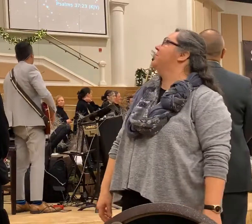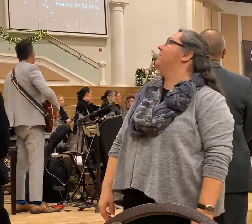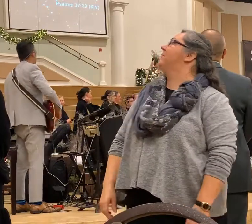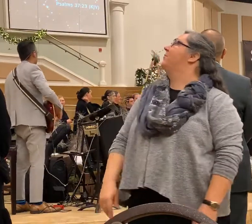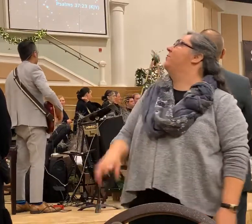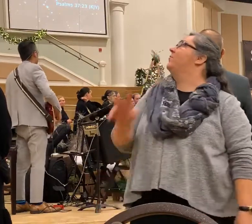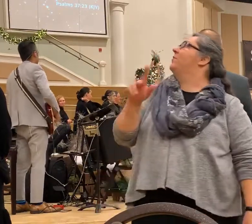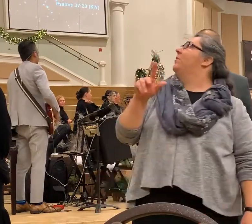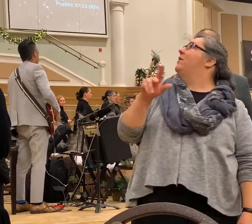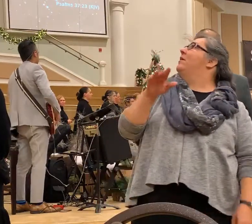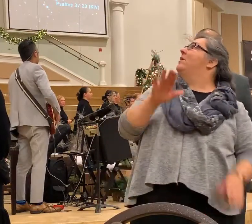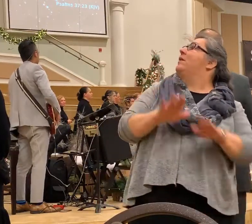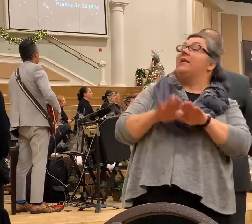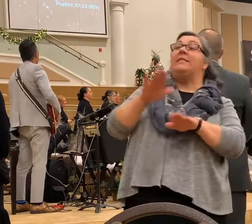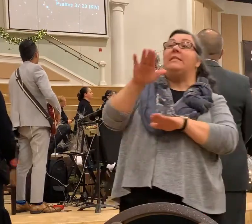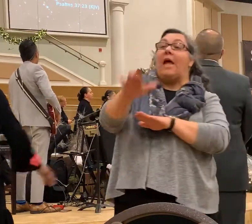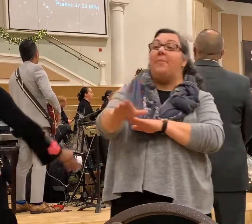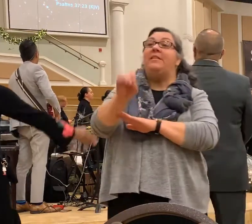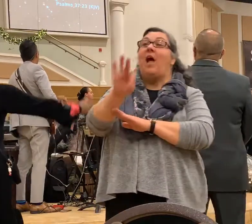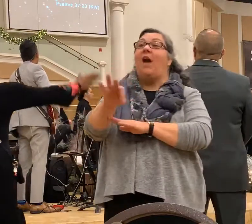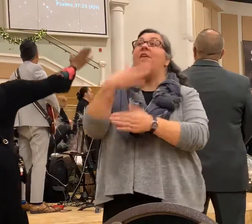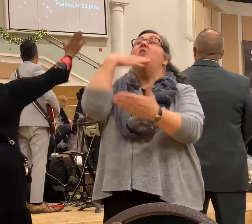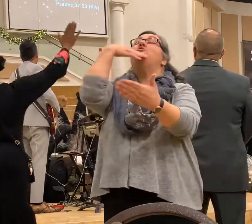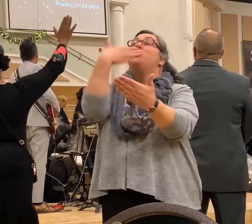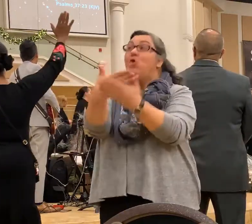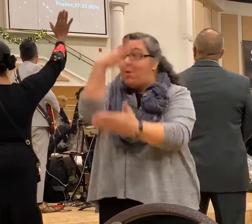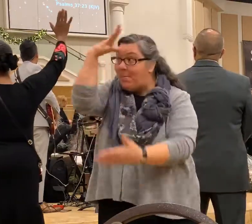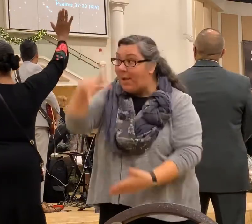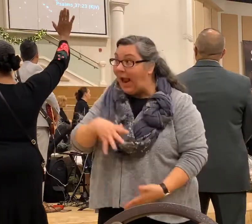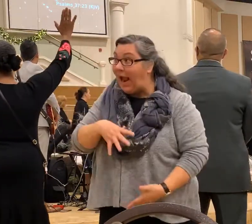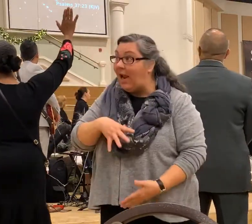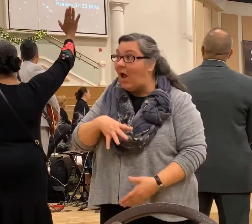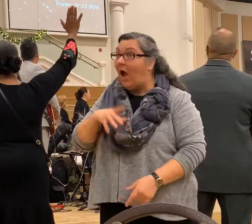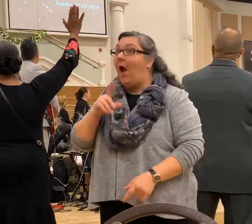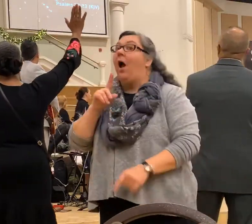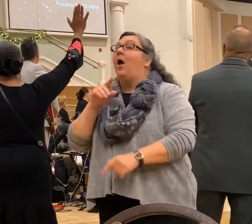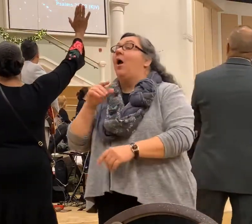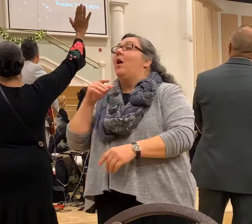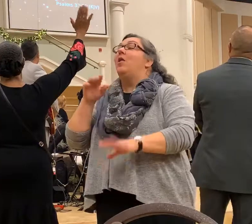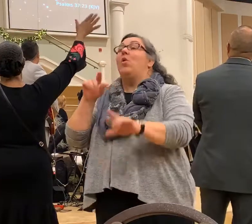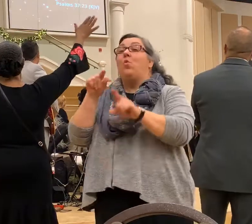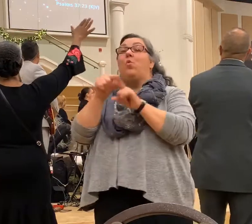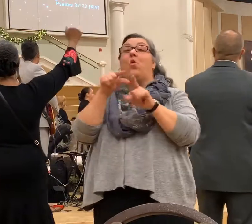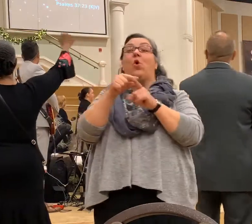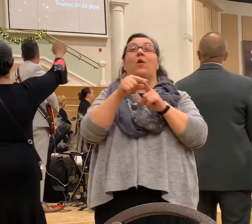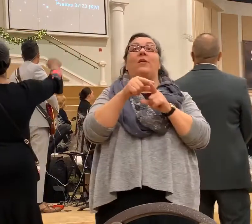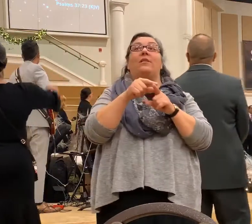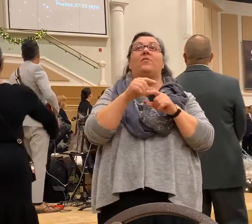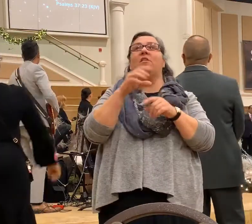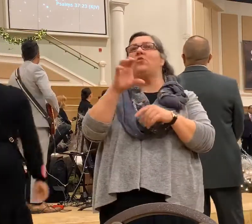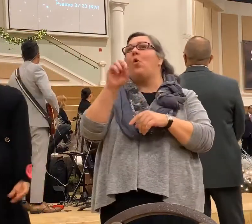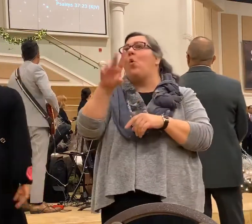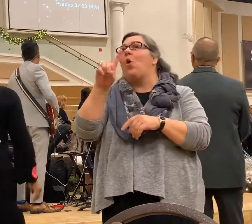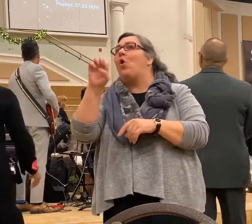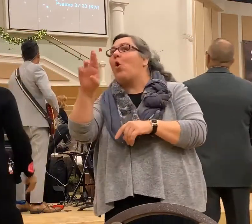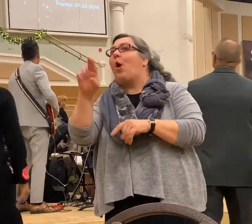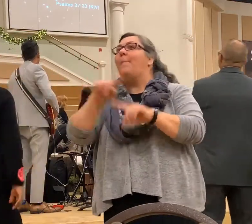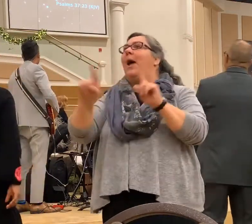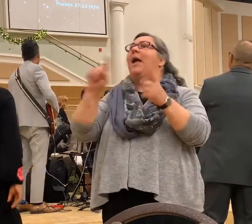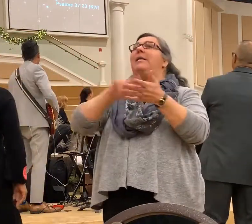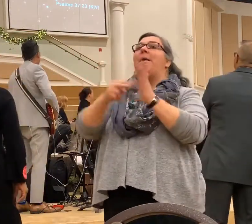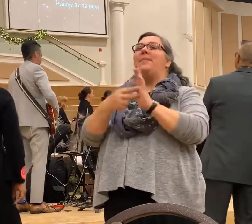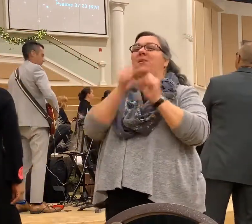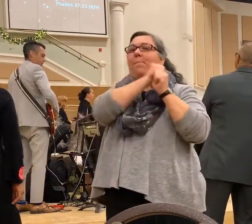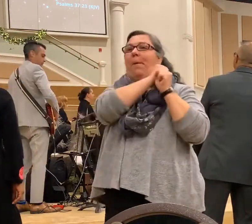Verse 23. The steps of a good man. That word in your English says ordered, but it actually means appointed